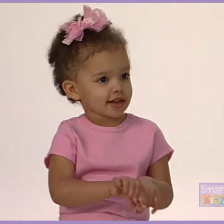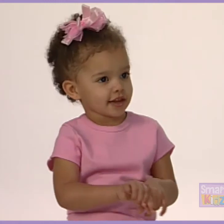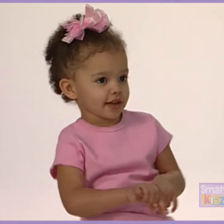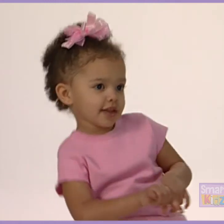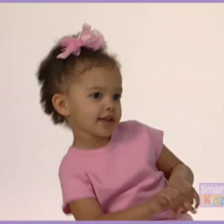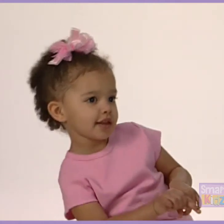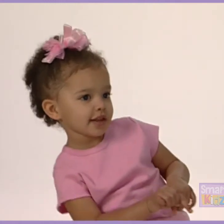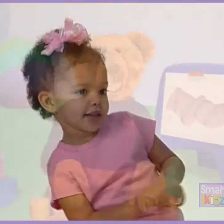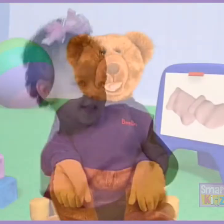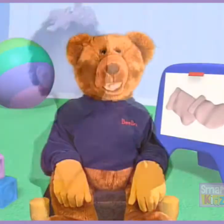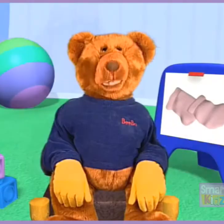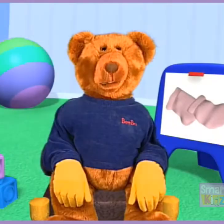Socks.